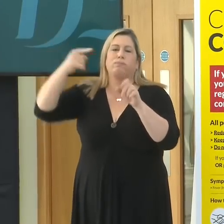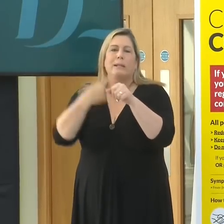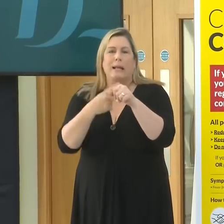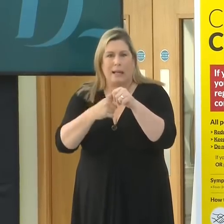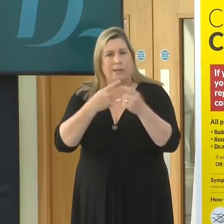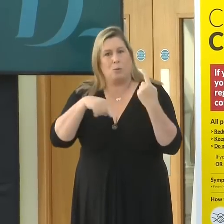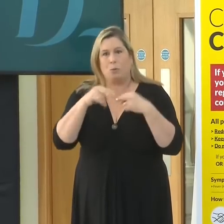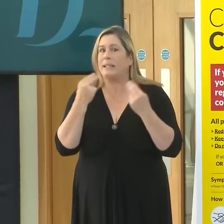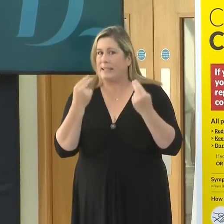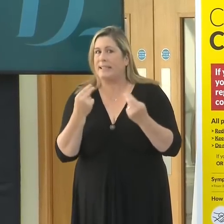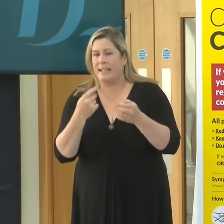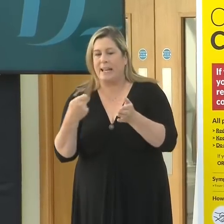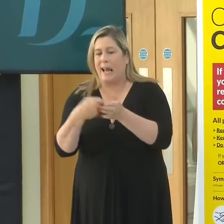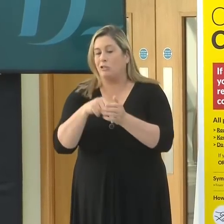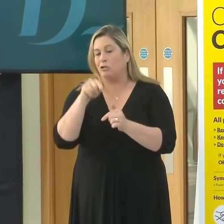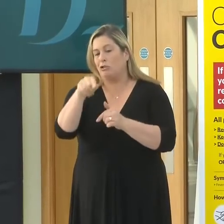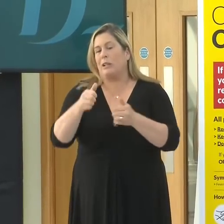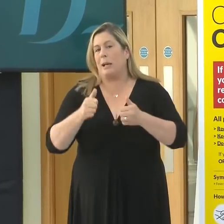continuously need extra capacity.